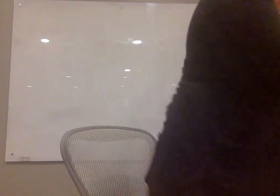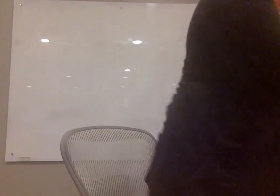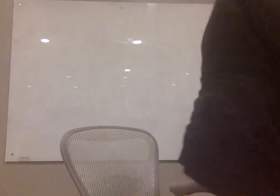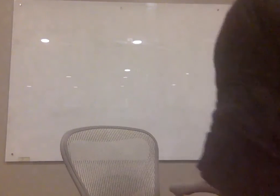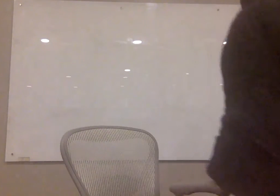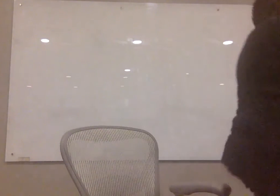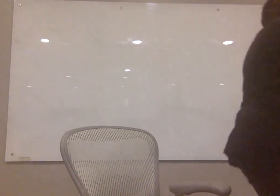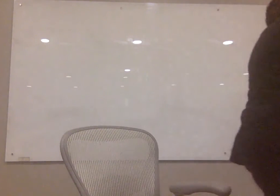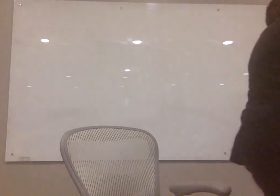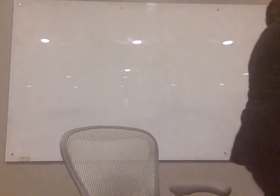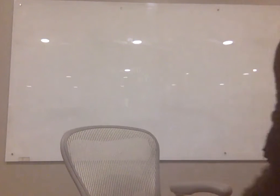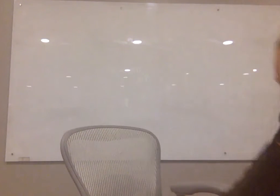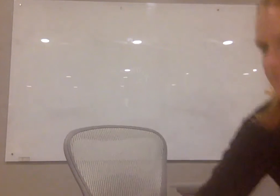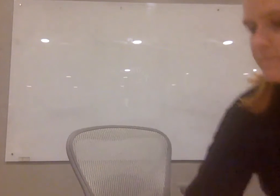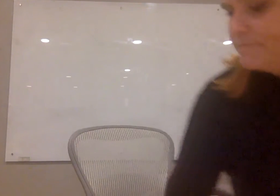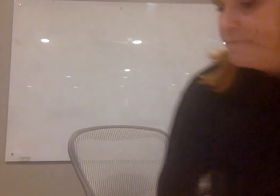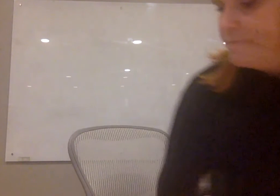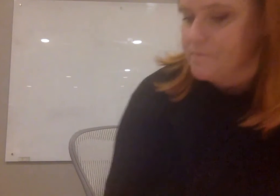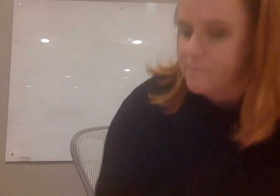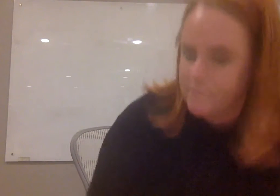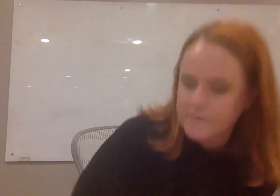Part of that also is the